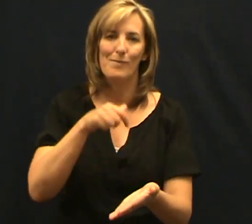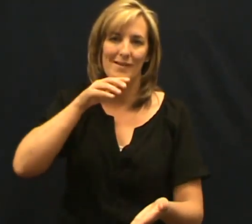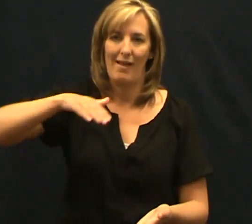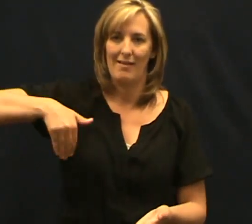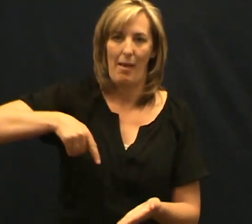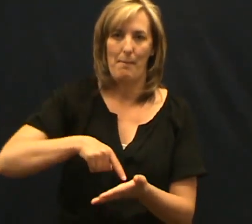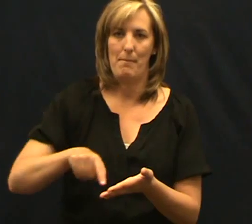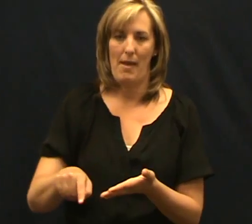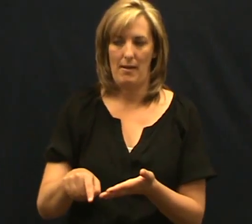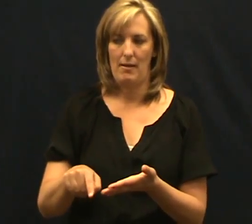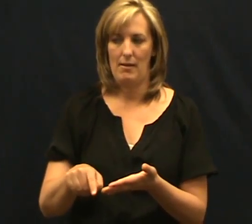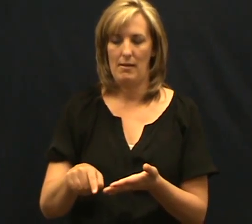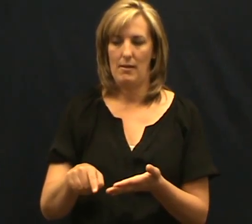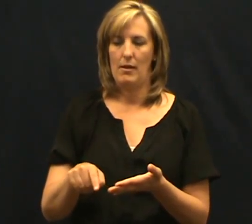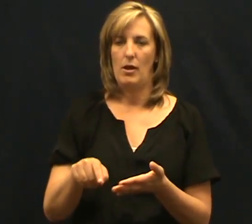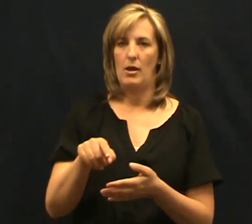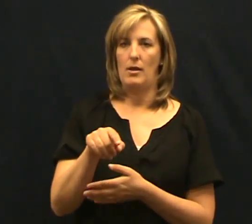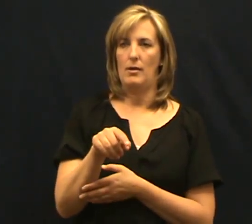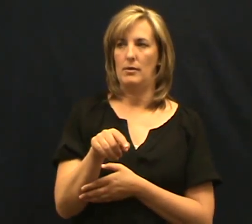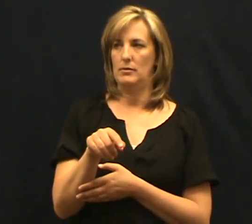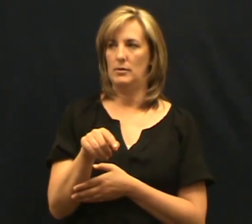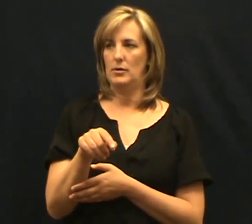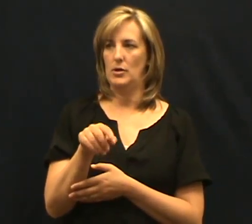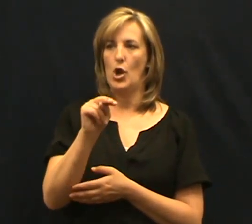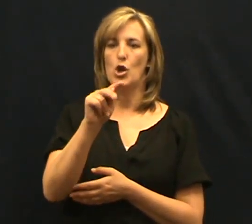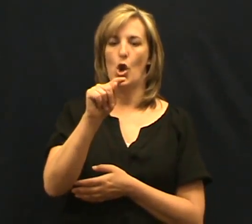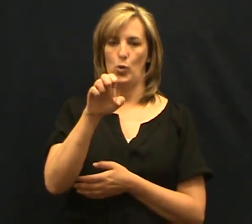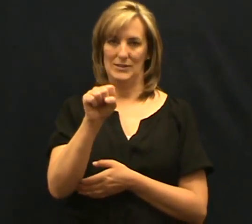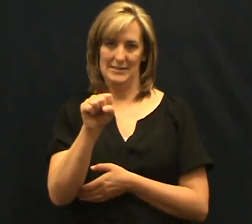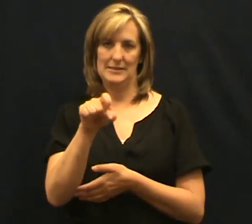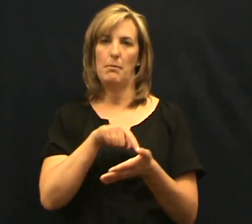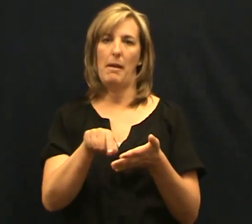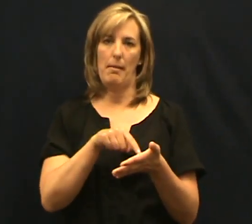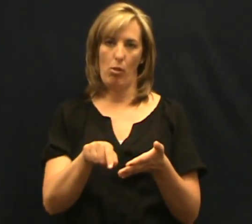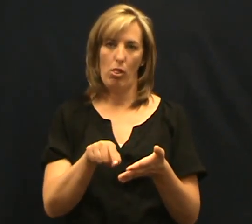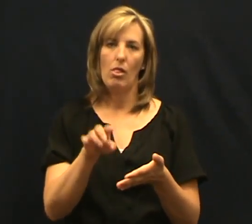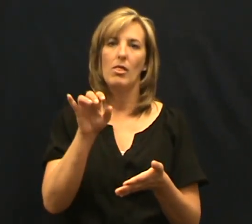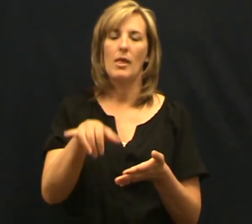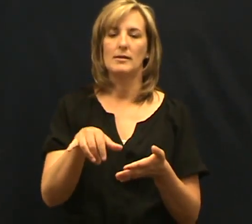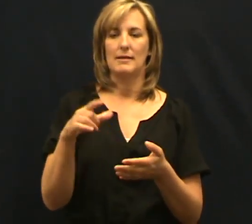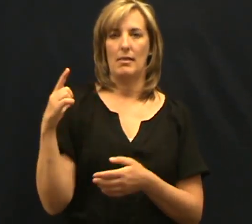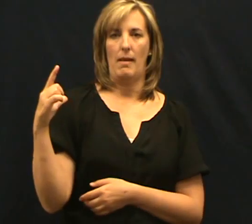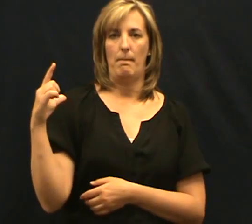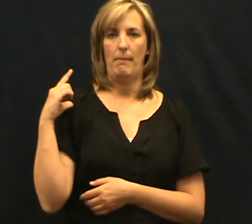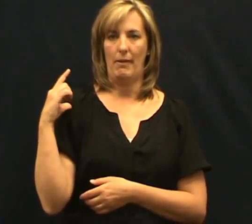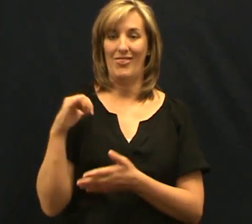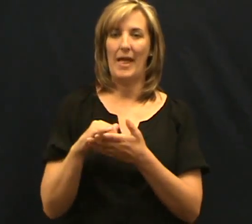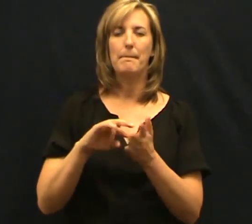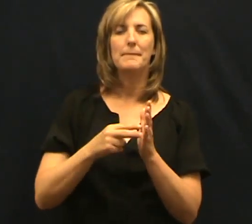Note payable is a liability. That's a loan we would have taken out from